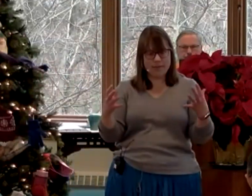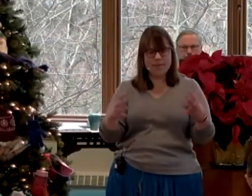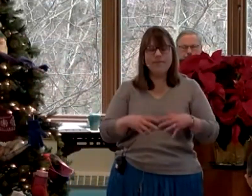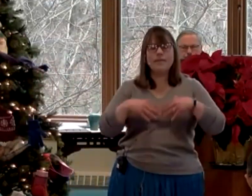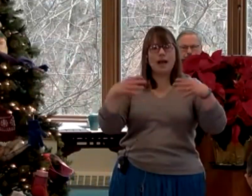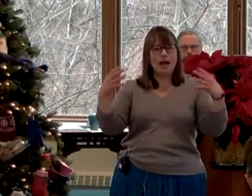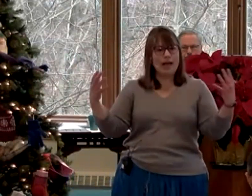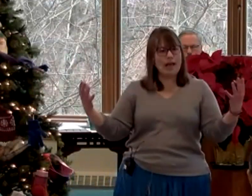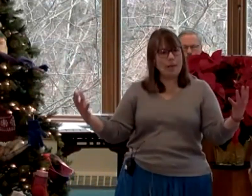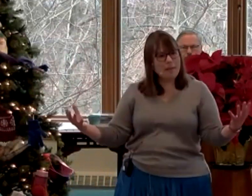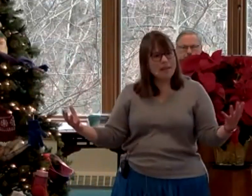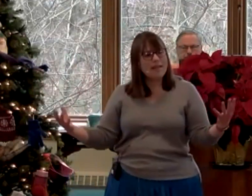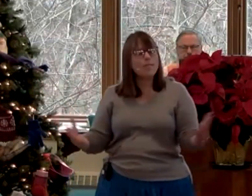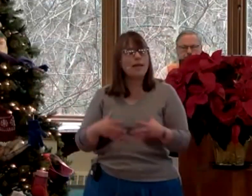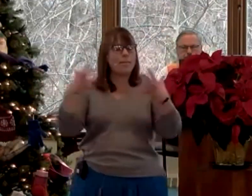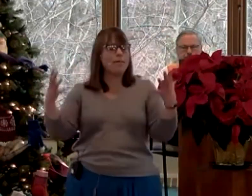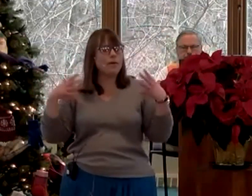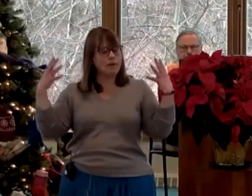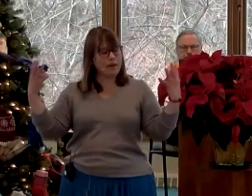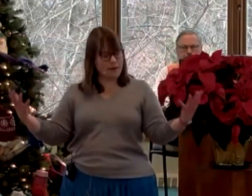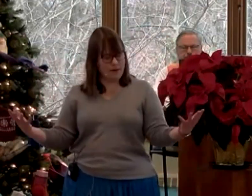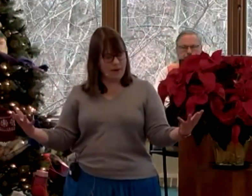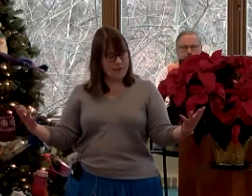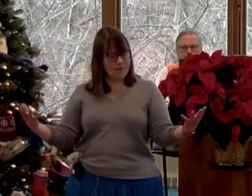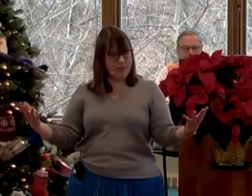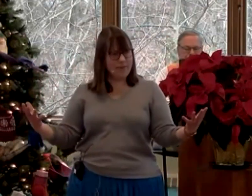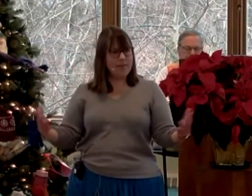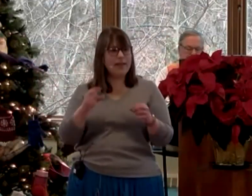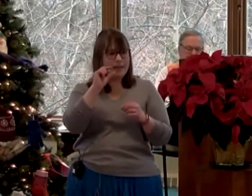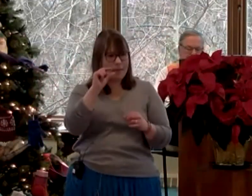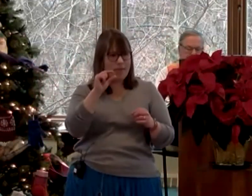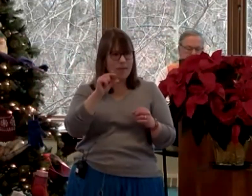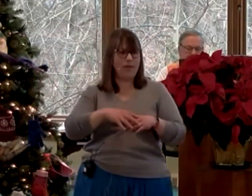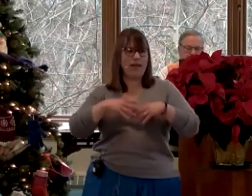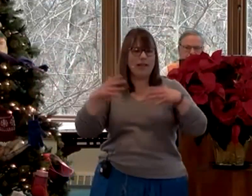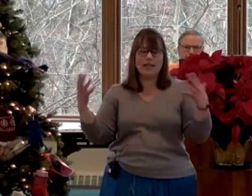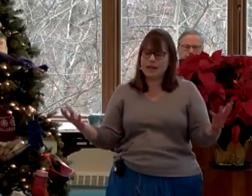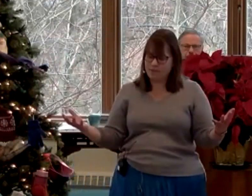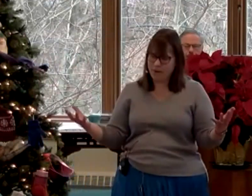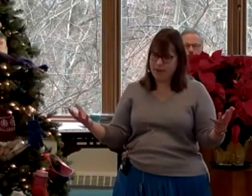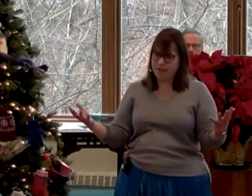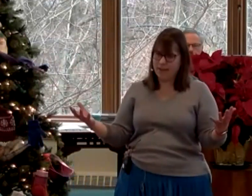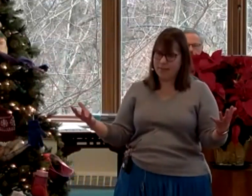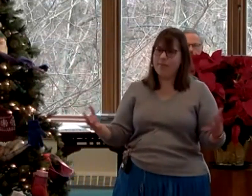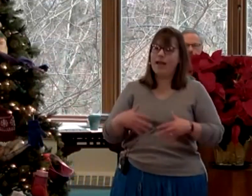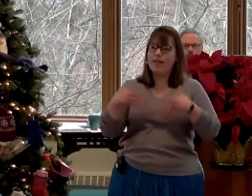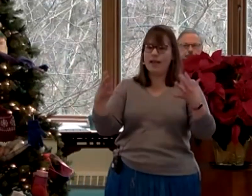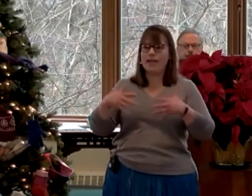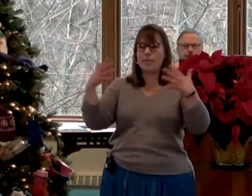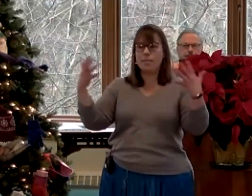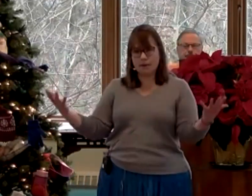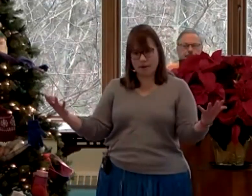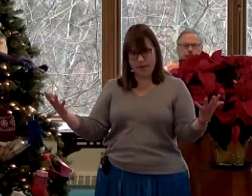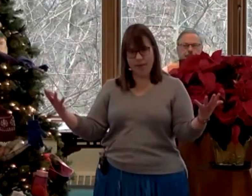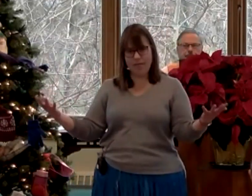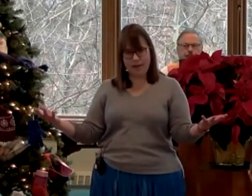oil, it seemed like a miracle had occurred. That little bit of oil had stayed lit for 8 days, and that is